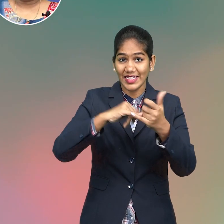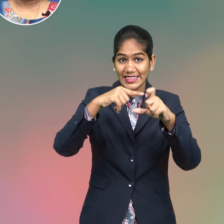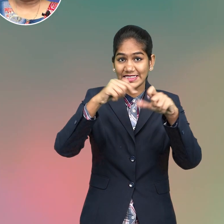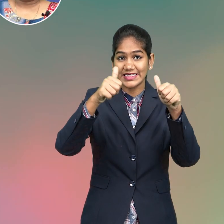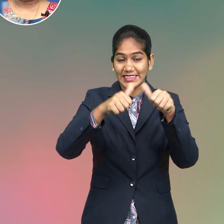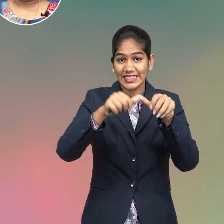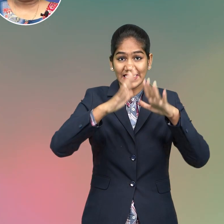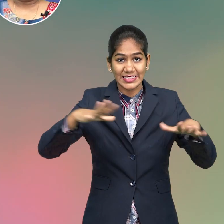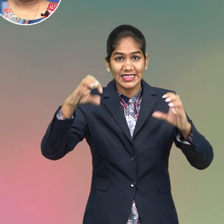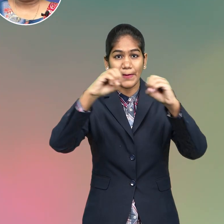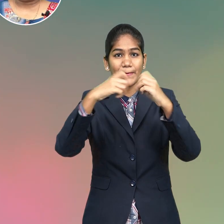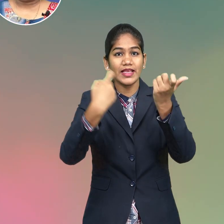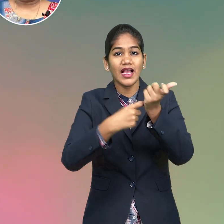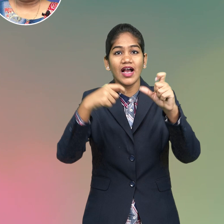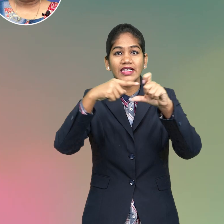Sea breeze.